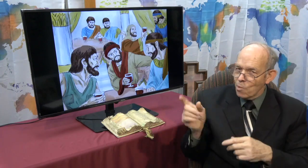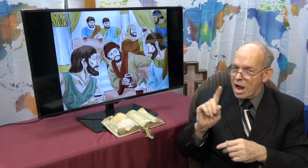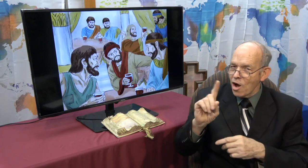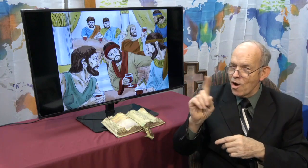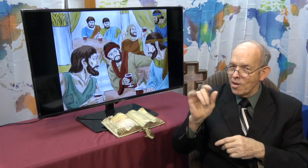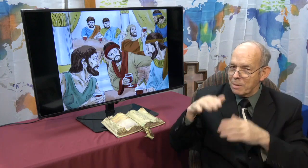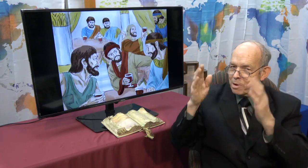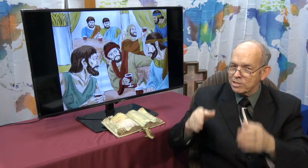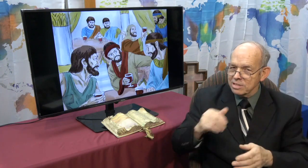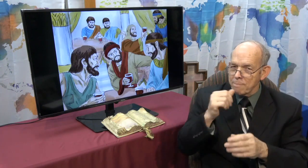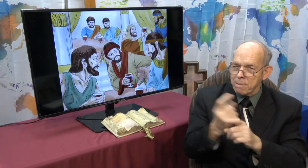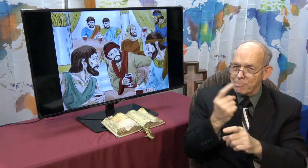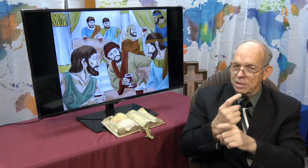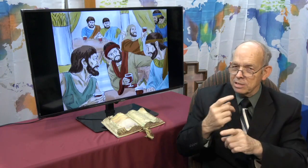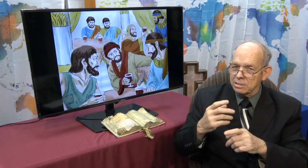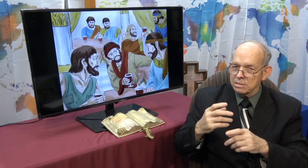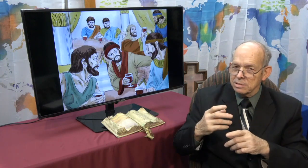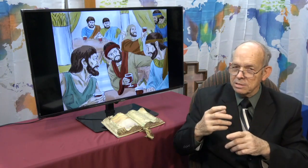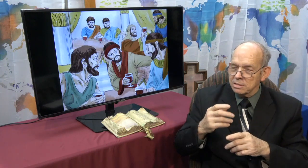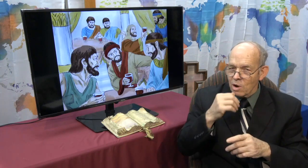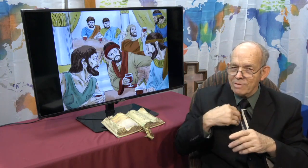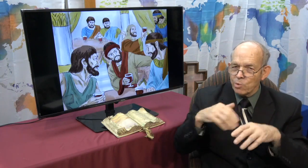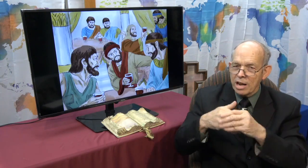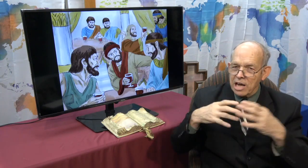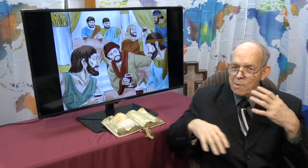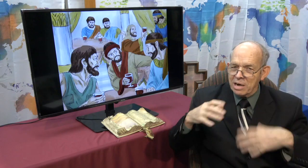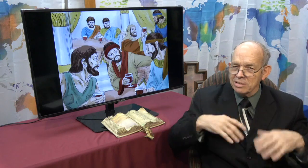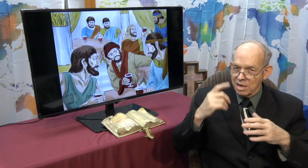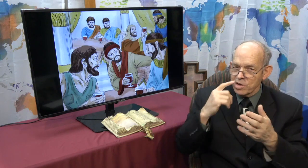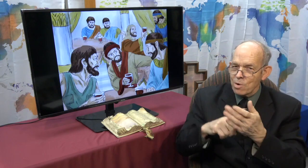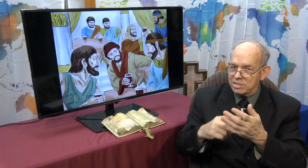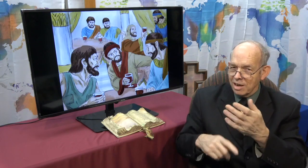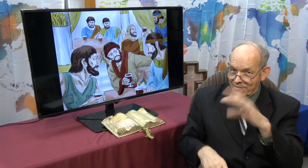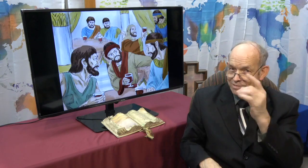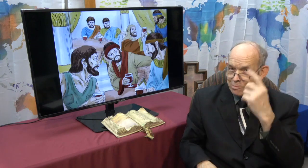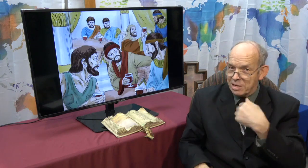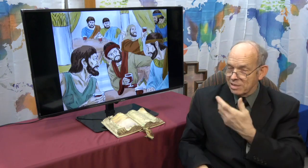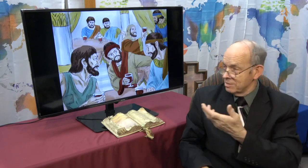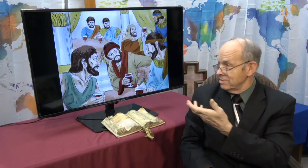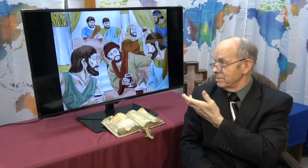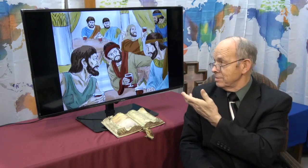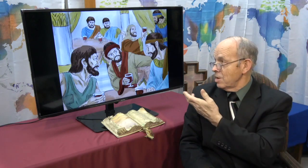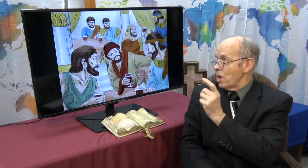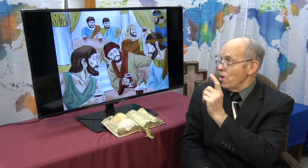well, the person not proper, you have a wedding garment. You know it? My family? Where?